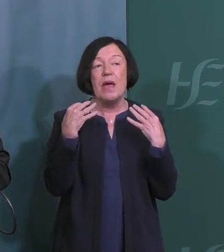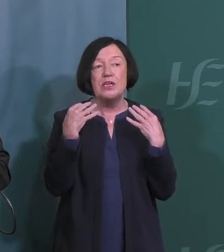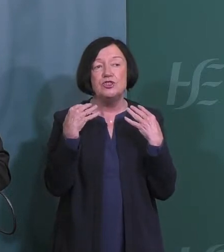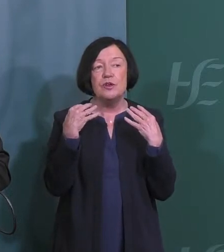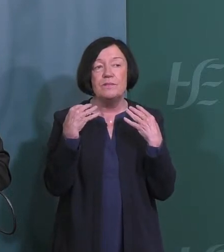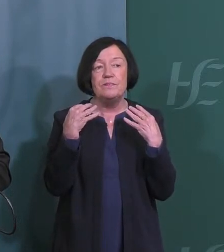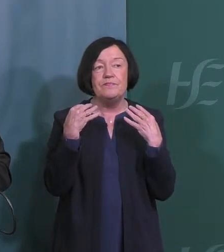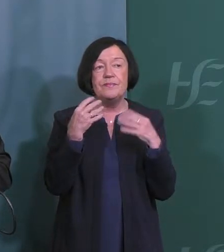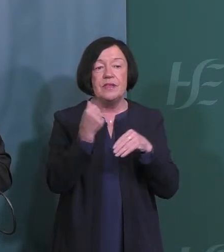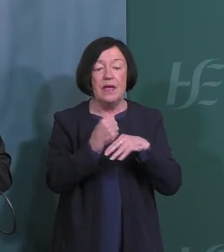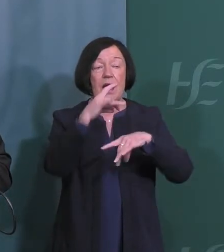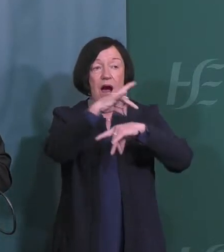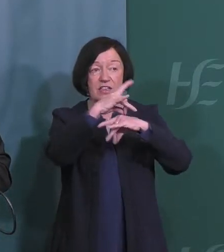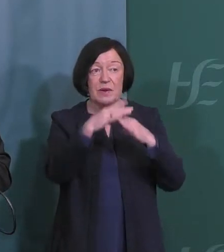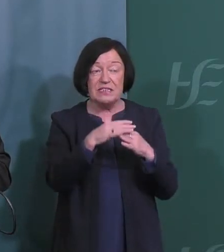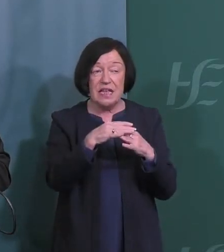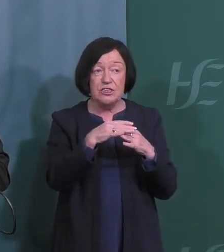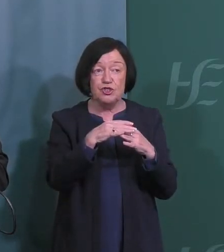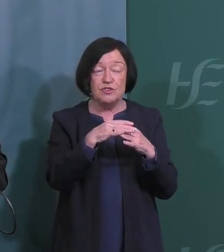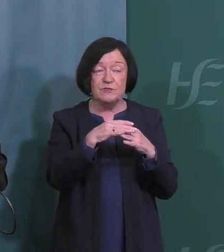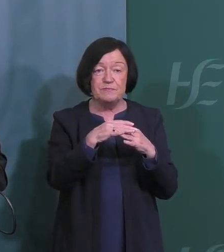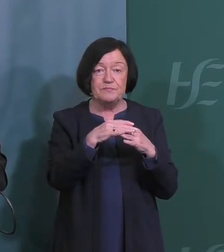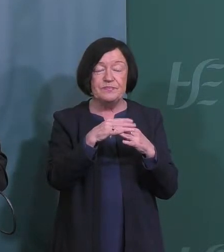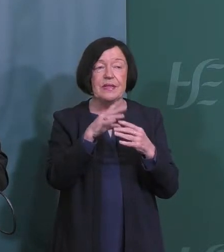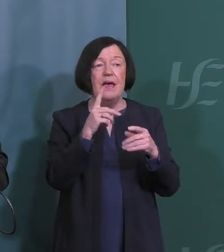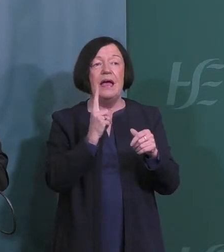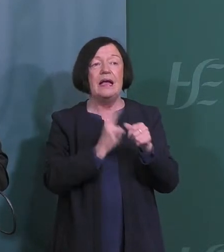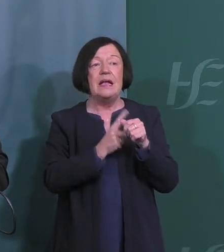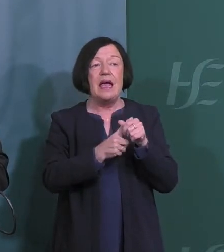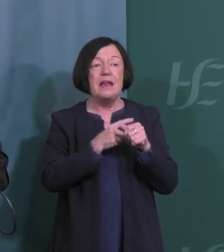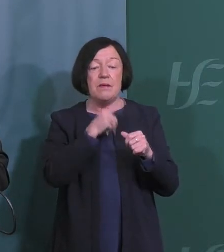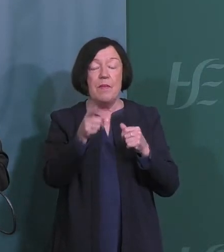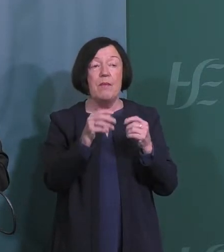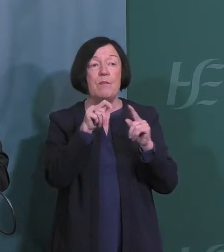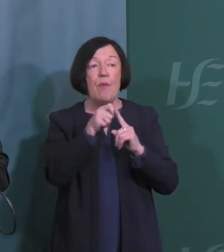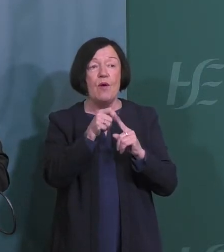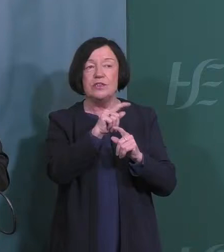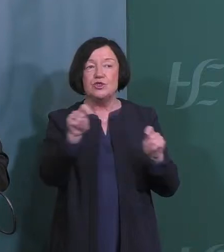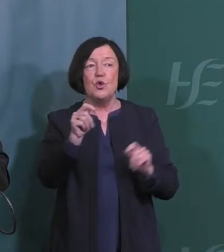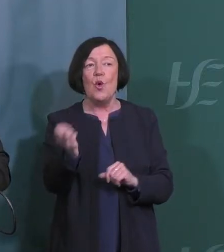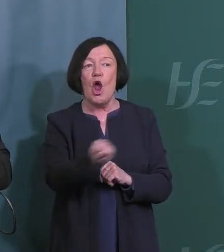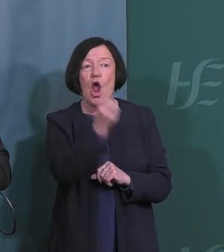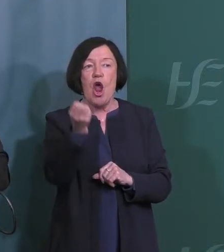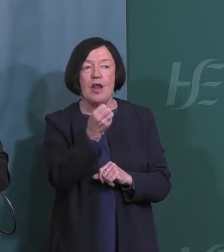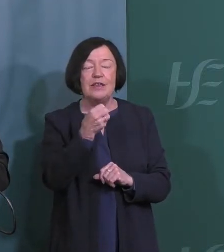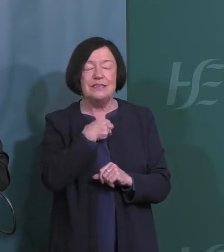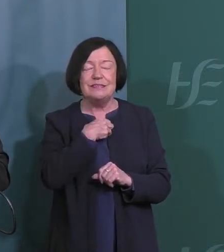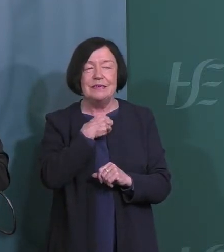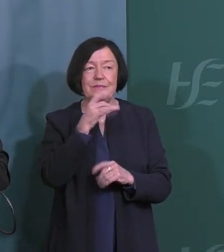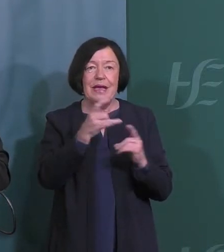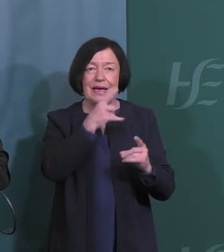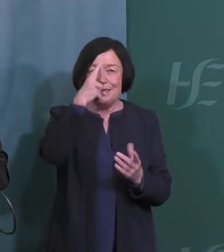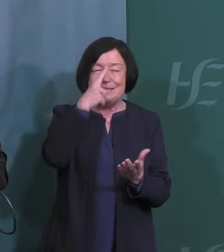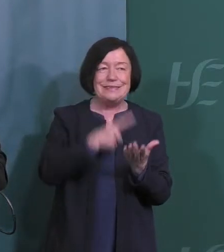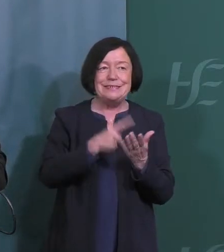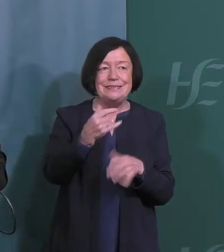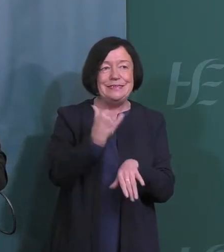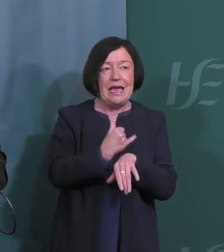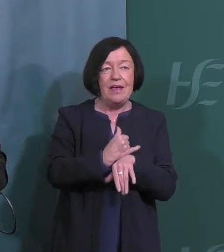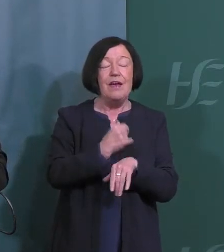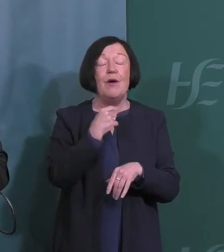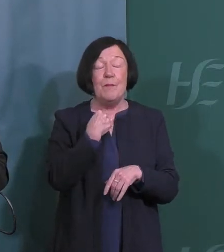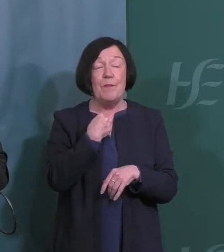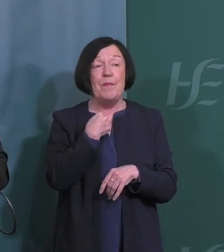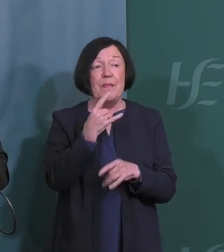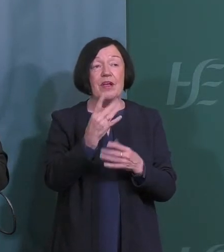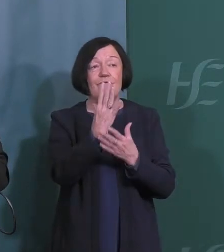to hospitalisations. And again, as I made a point last week, it's far too early to draw any conclusions from that. But I will